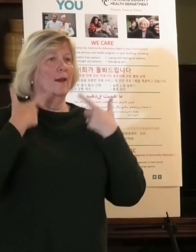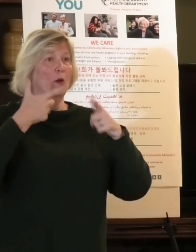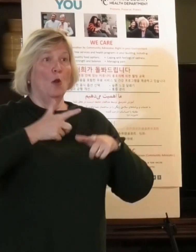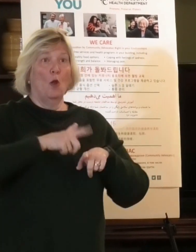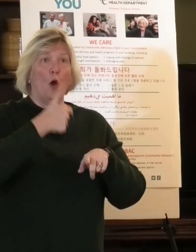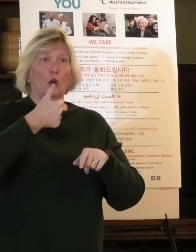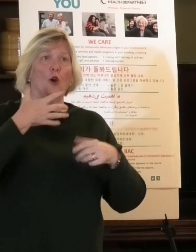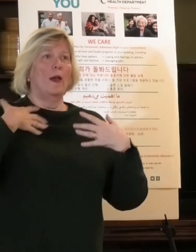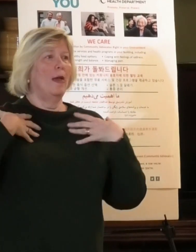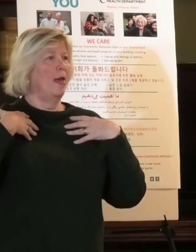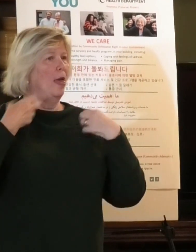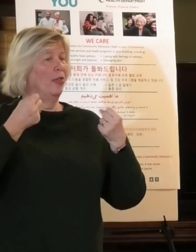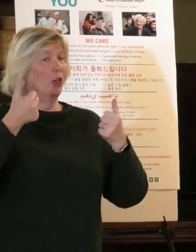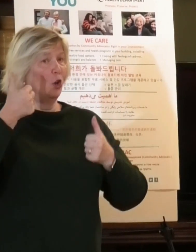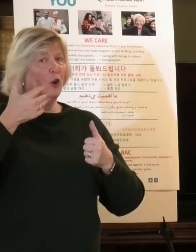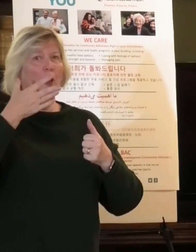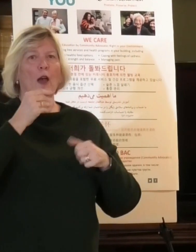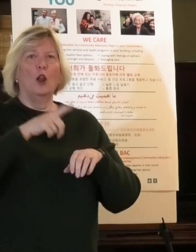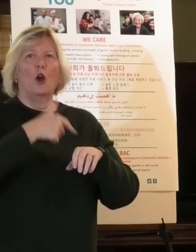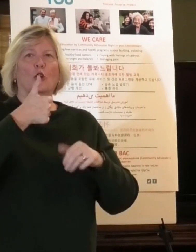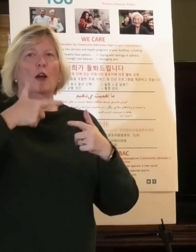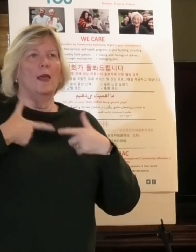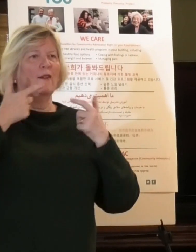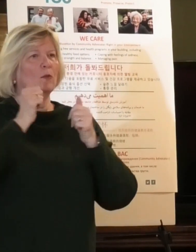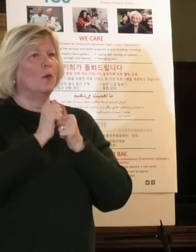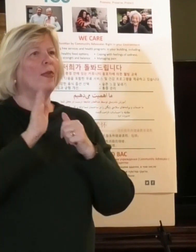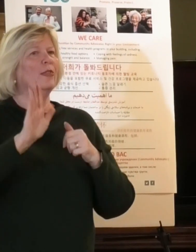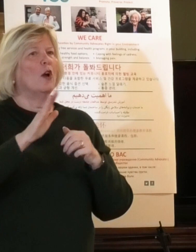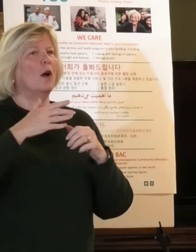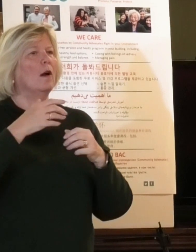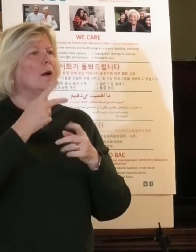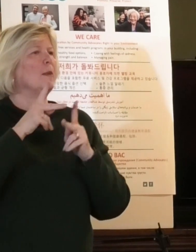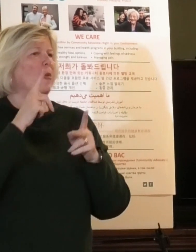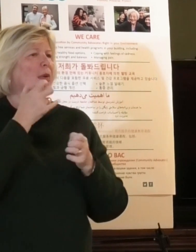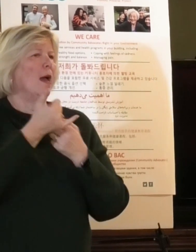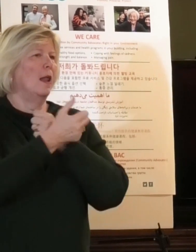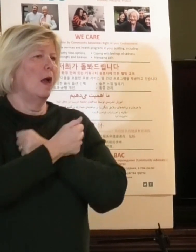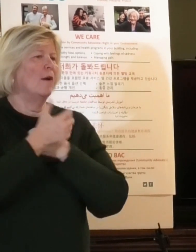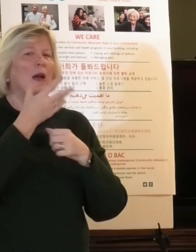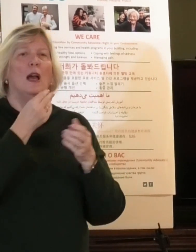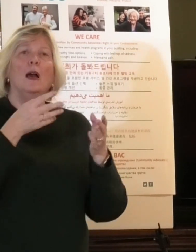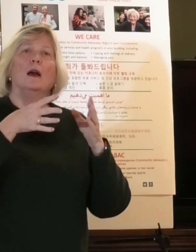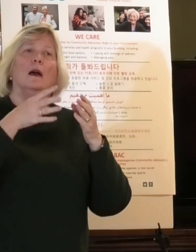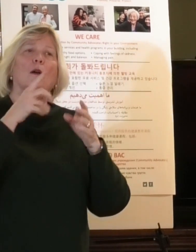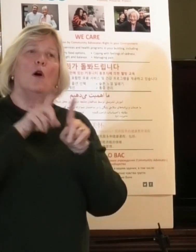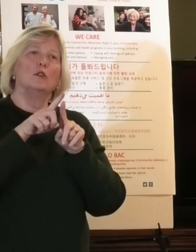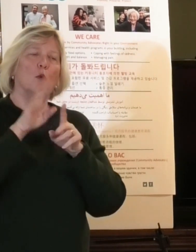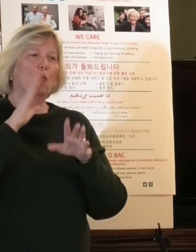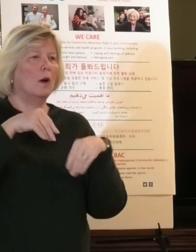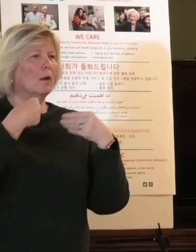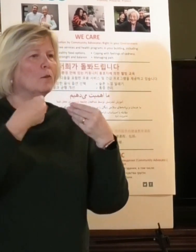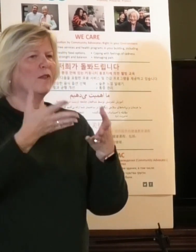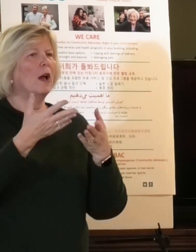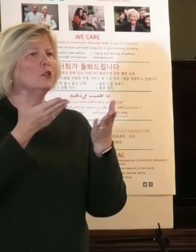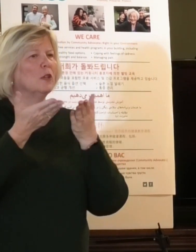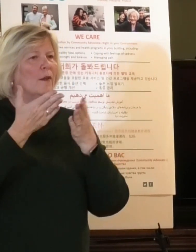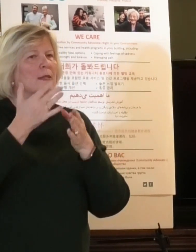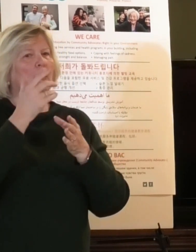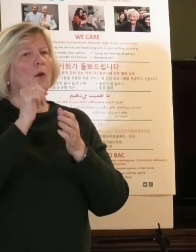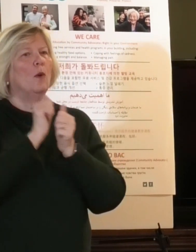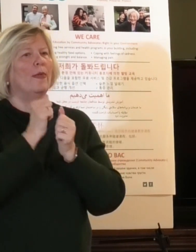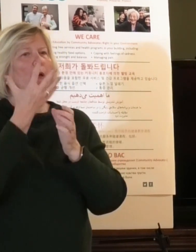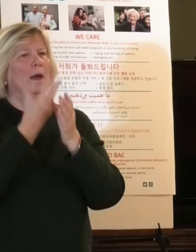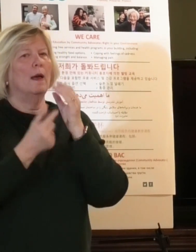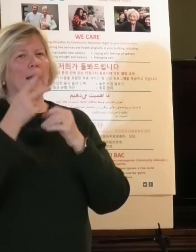happier lives with their loved ones. The initiative also addresses the service gap within our community through the development and delivery of person